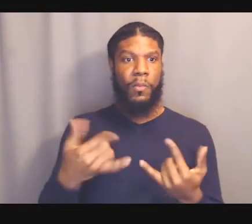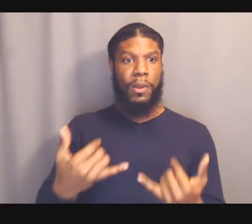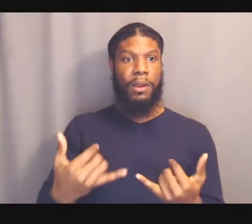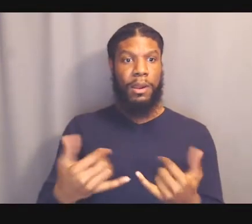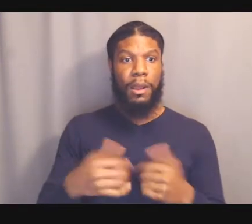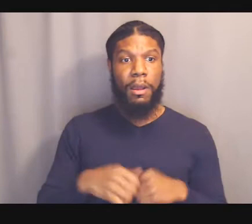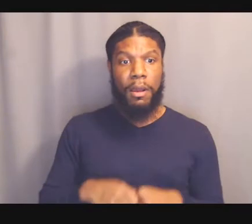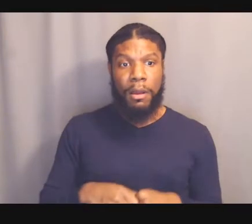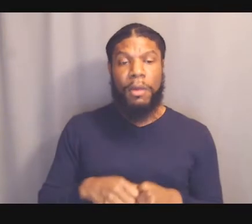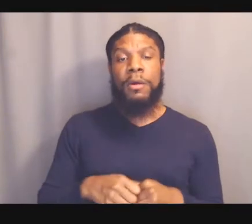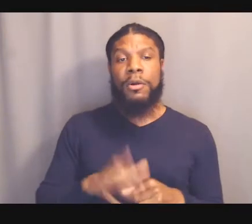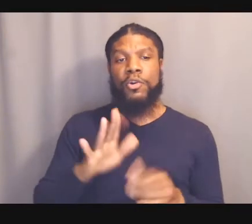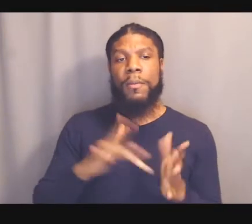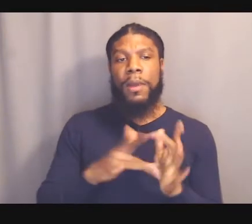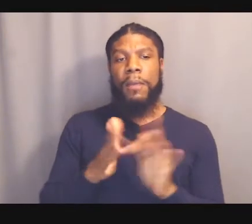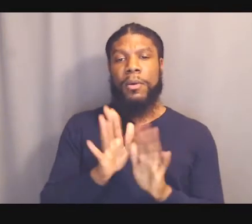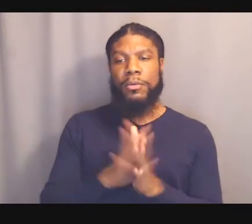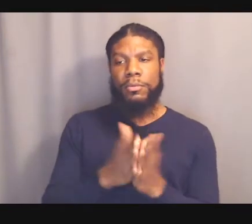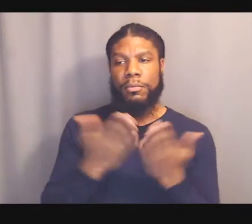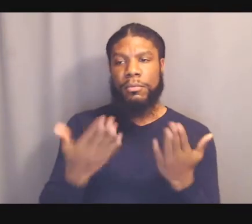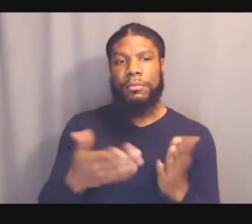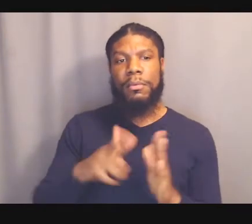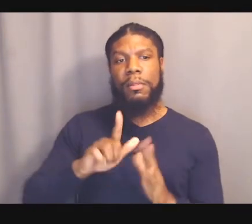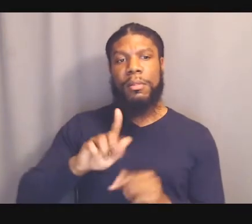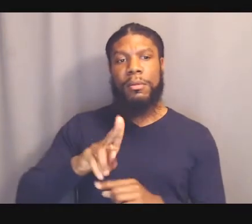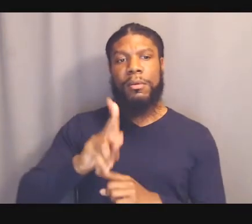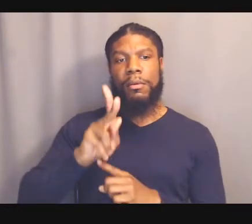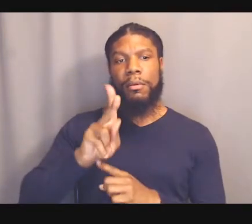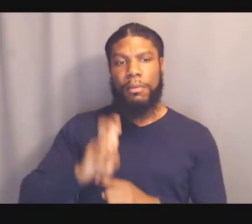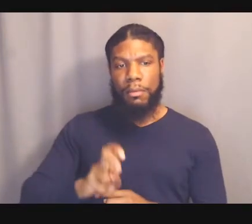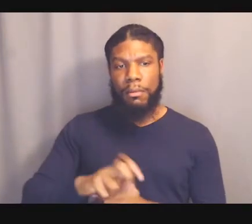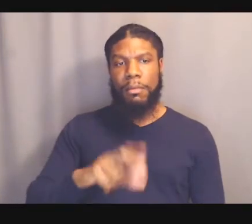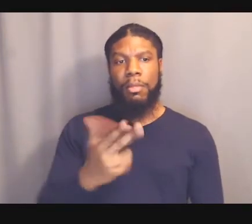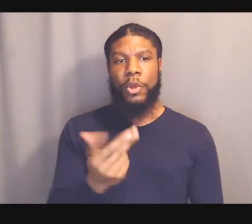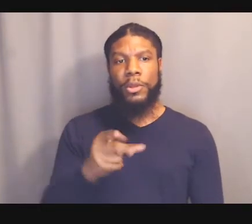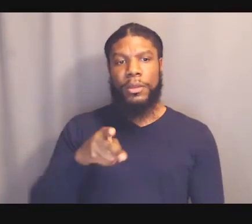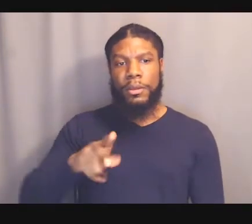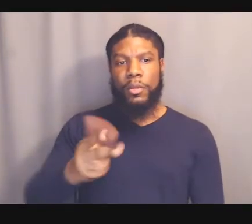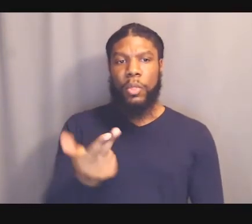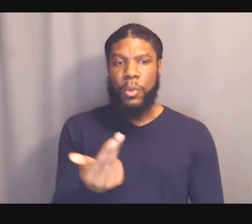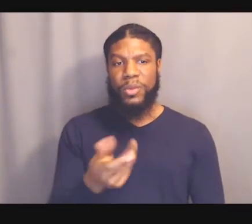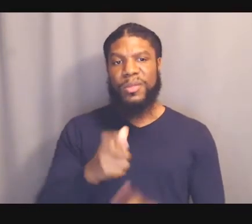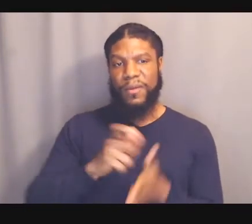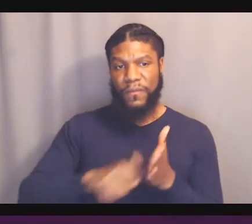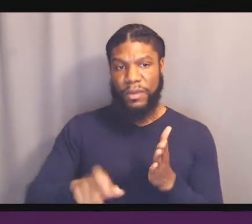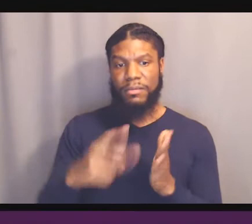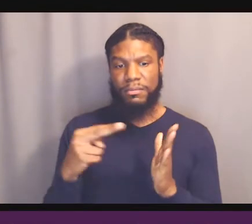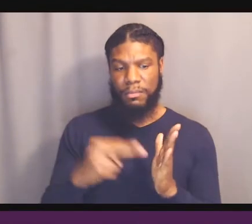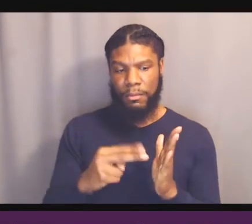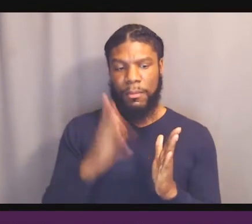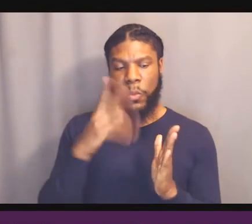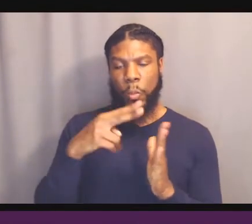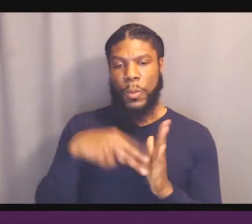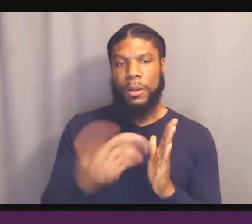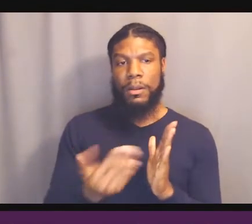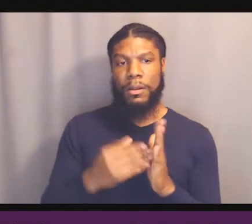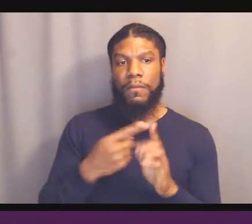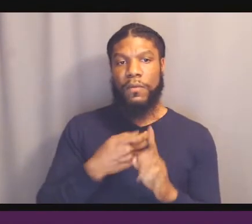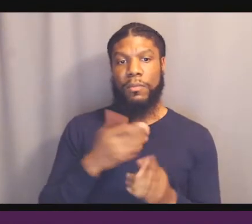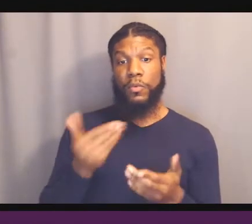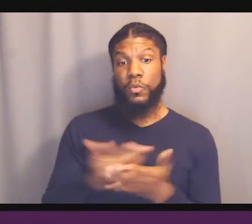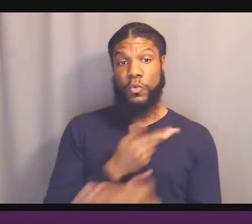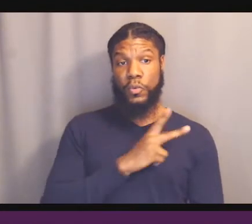read, Luke chapter 13, verse number 13. And I'm gonna read it again from the New King James Version. It says, "And